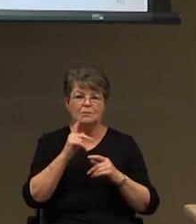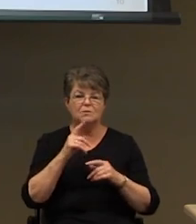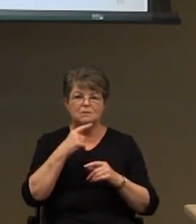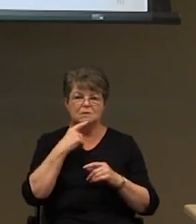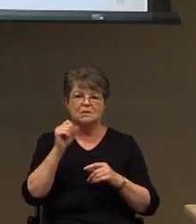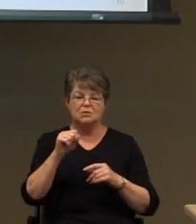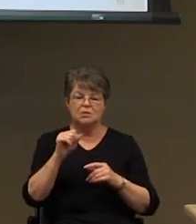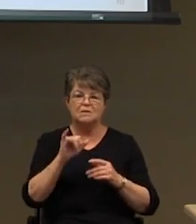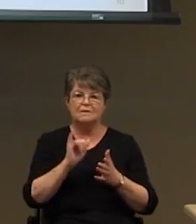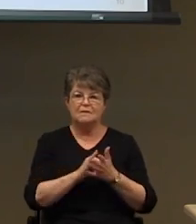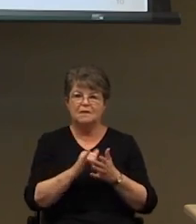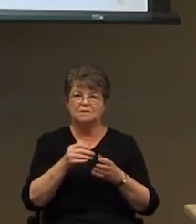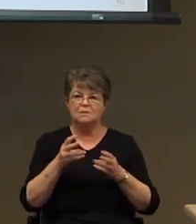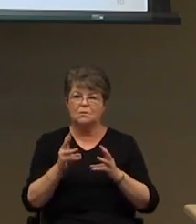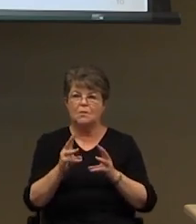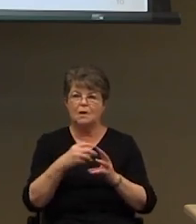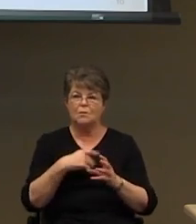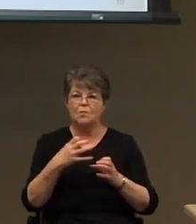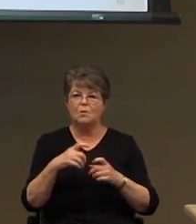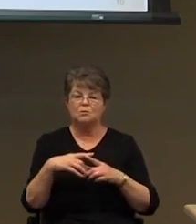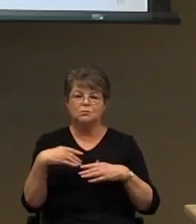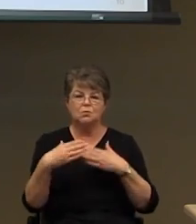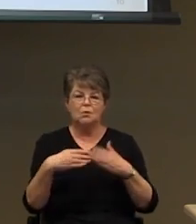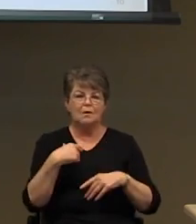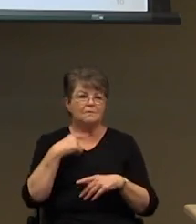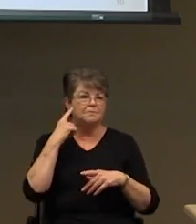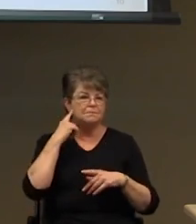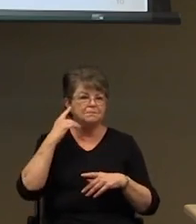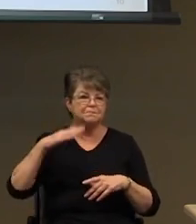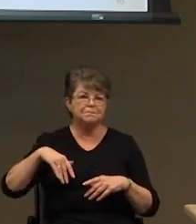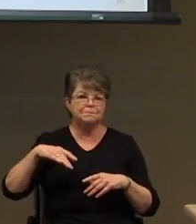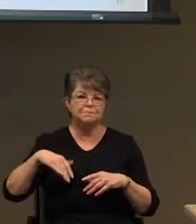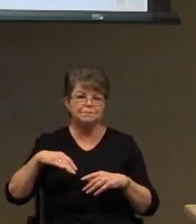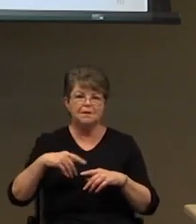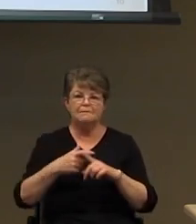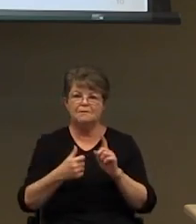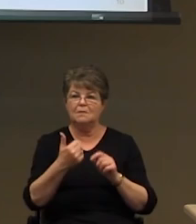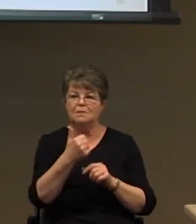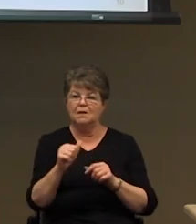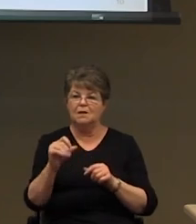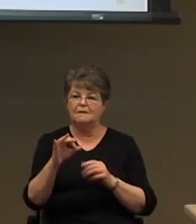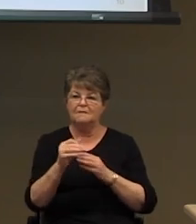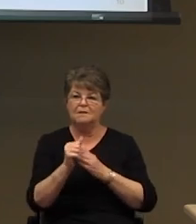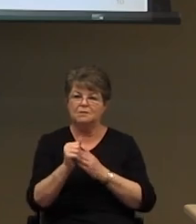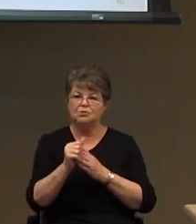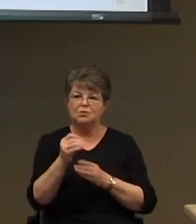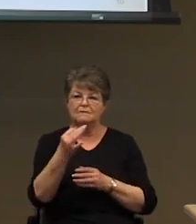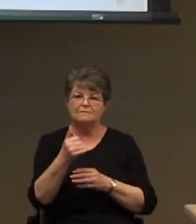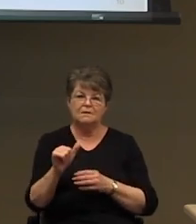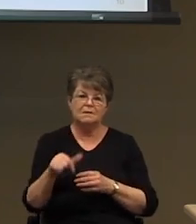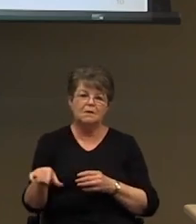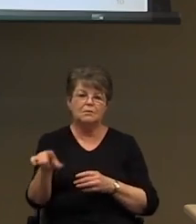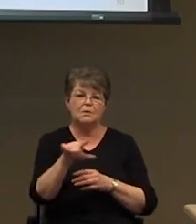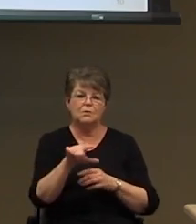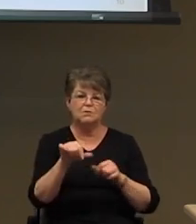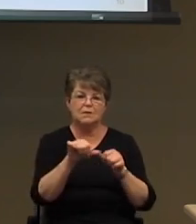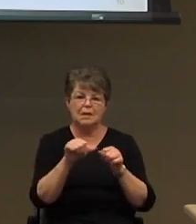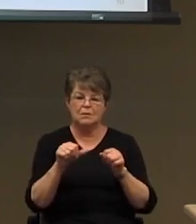is the direction that we want to go. I have not heard from any of the leadership of any of those entities,